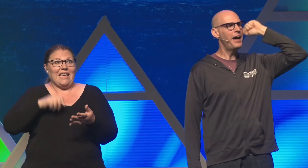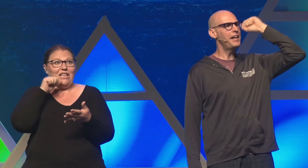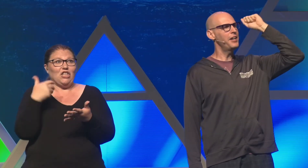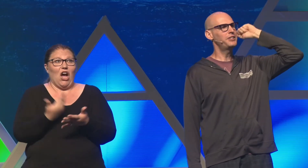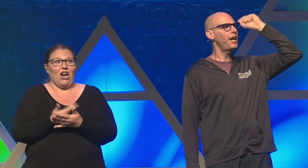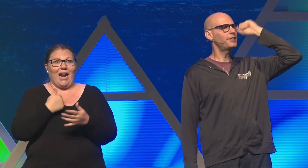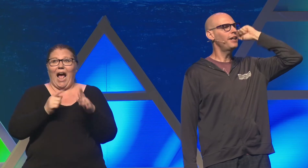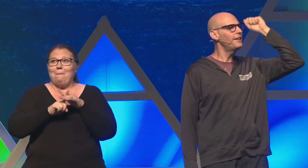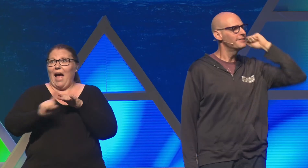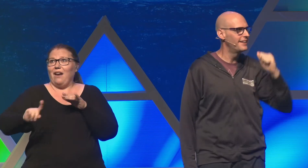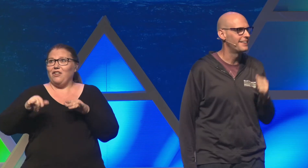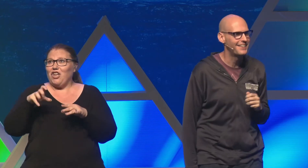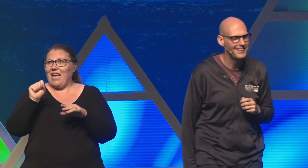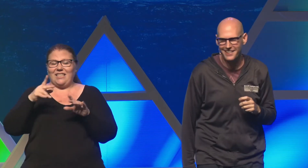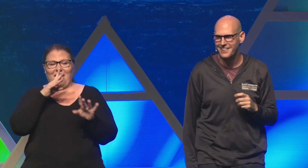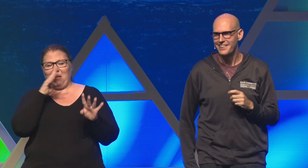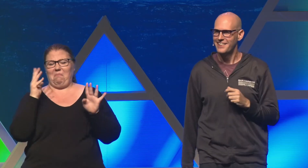I'm out of here, Jesse.